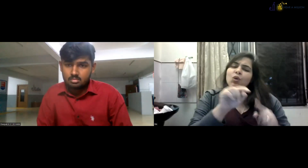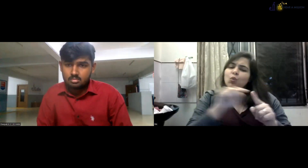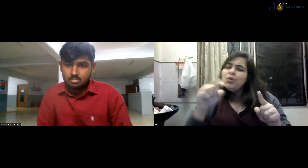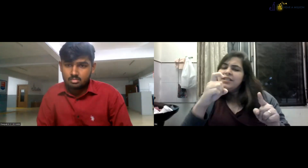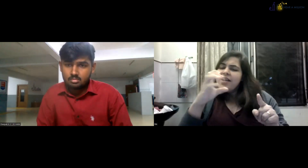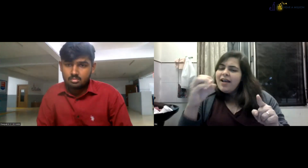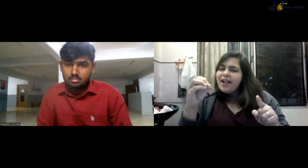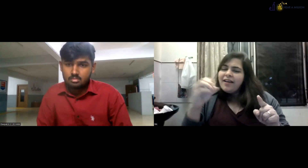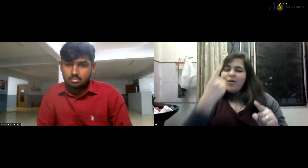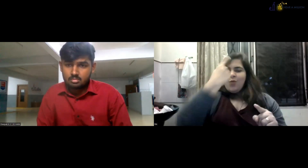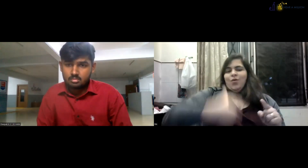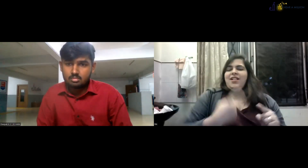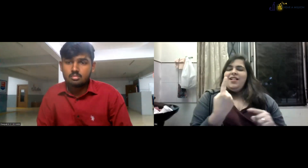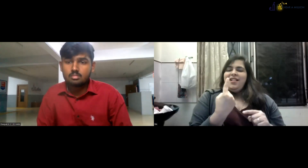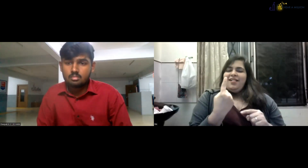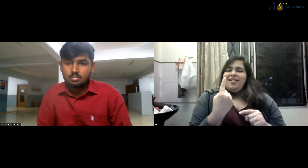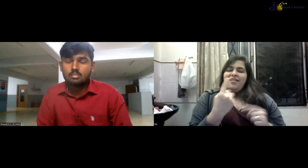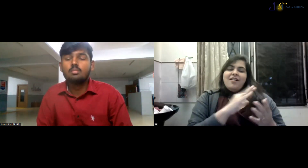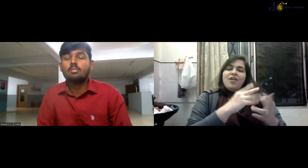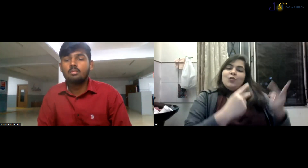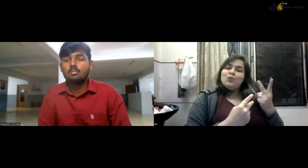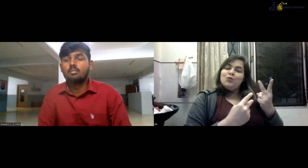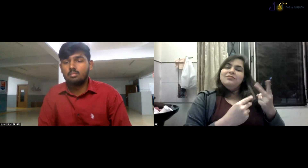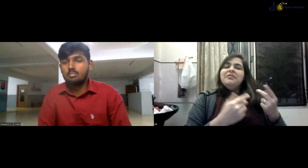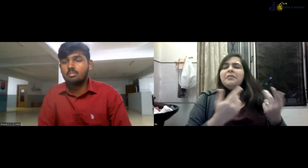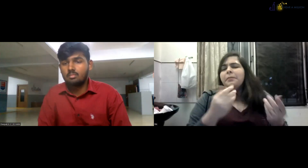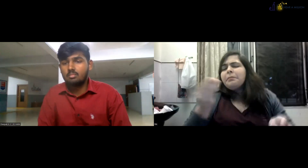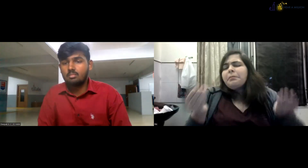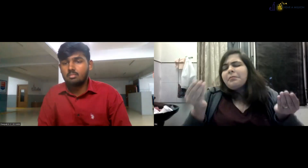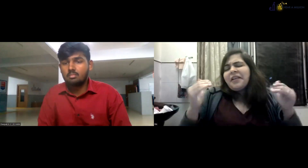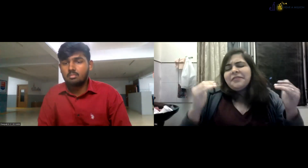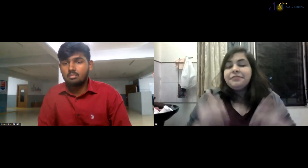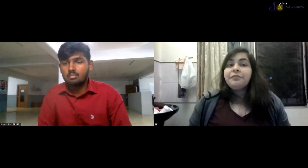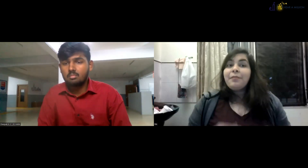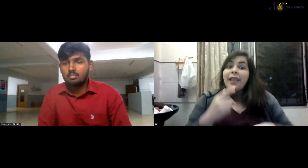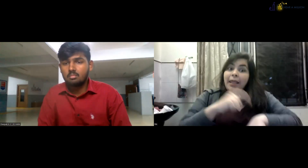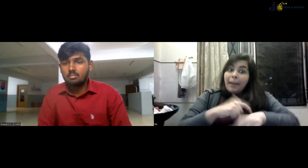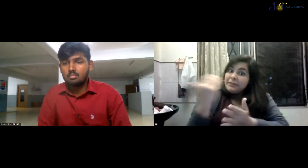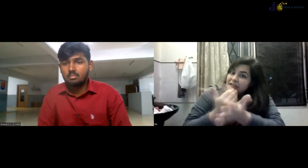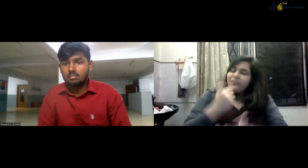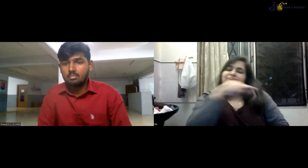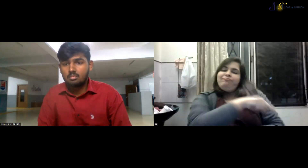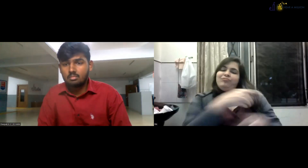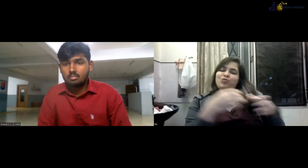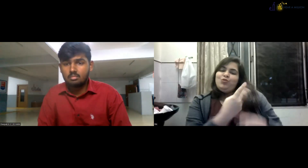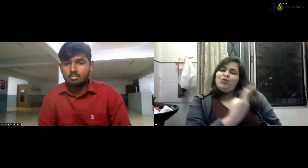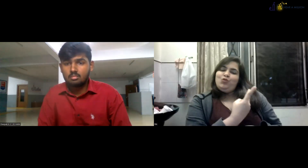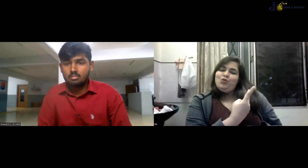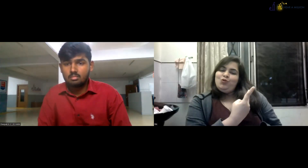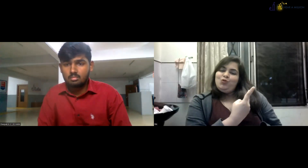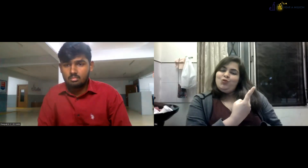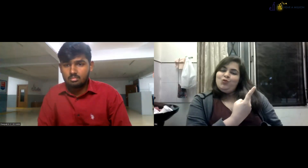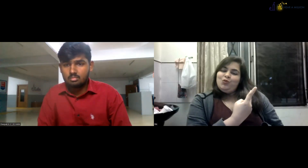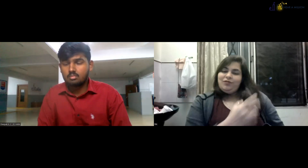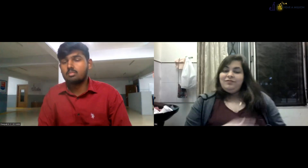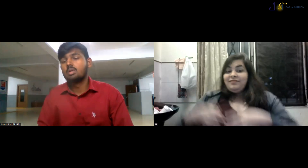room. So that hostel that cost you around 500 to 700 bucks. So yeah, if you compare both of the